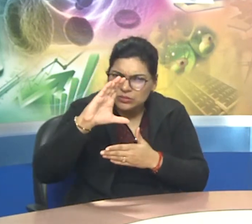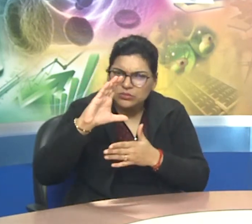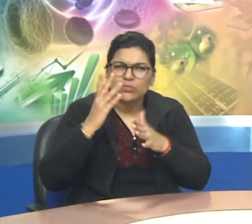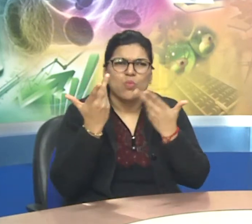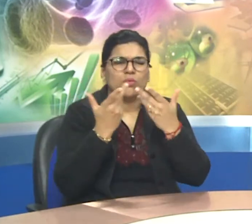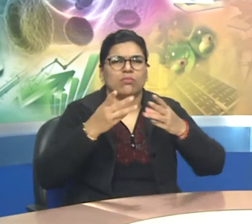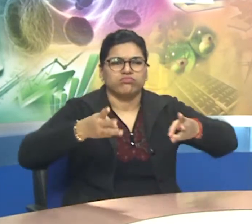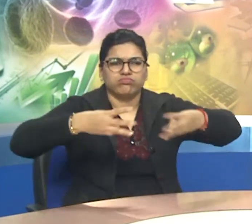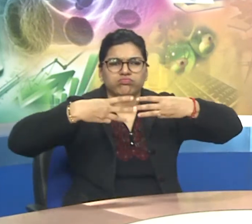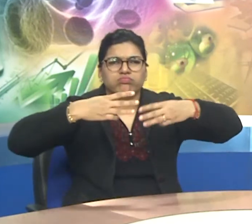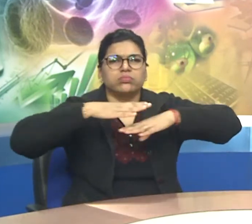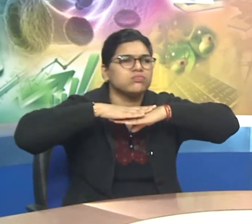Culet.